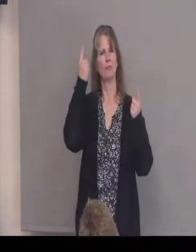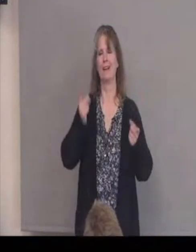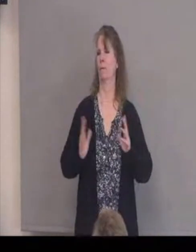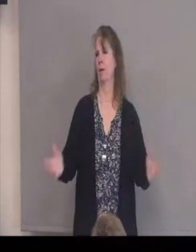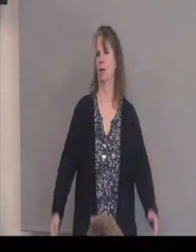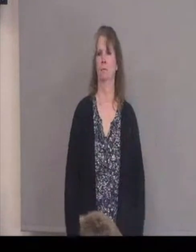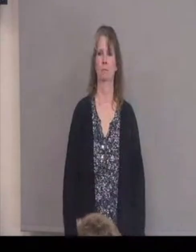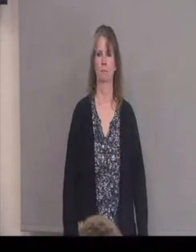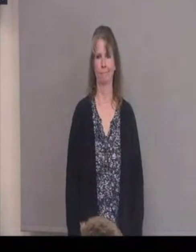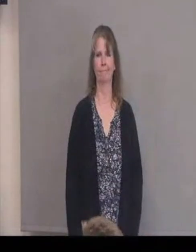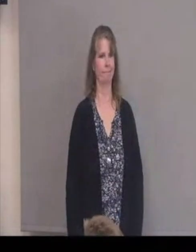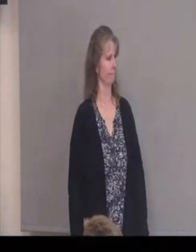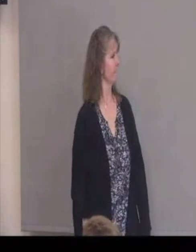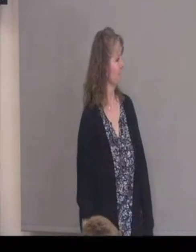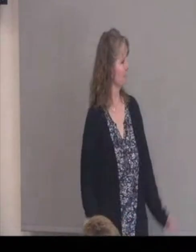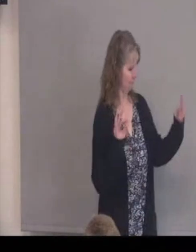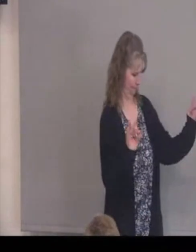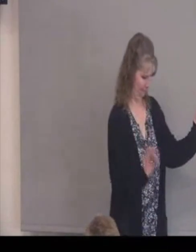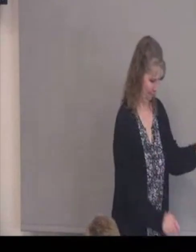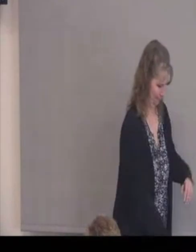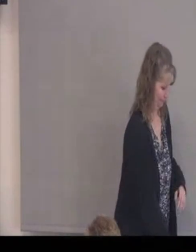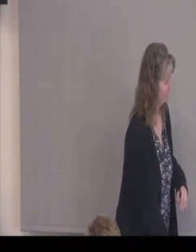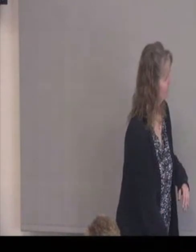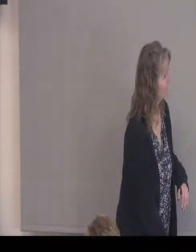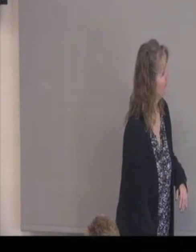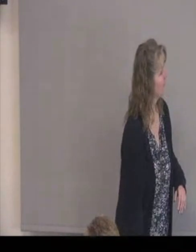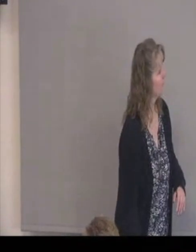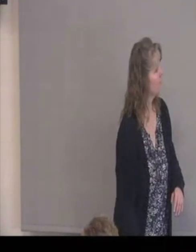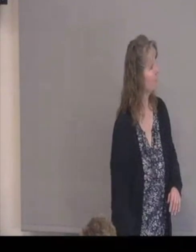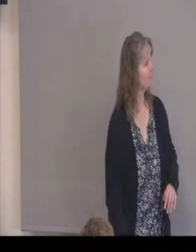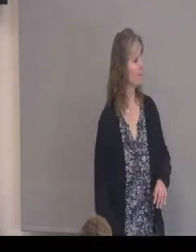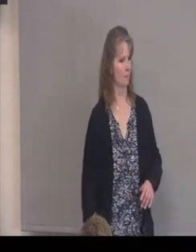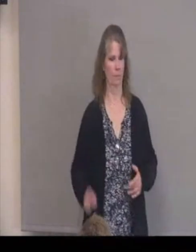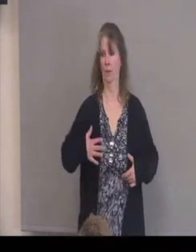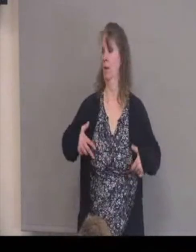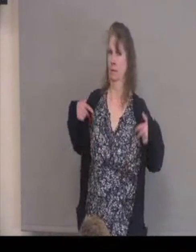it. And again, it's just really important that you can reference all of these accurately.